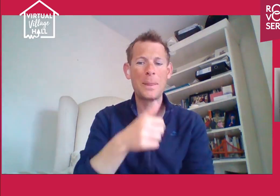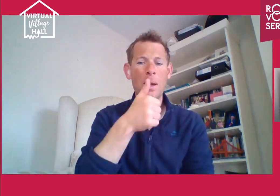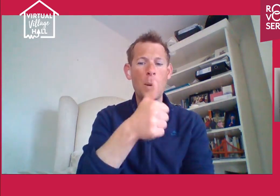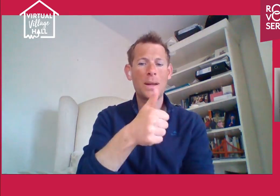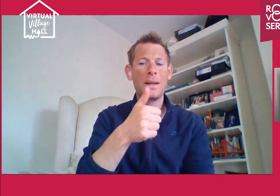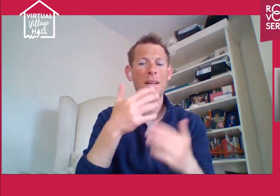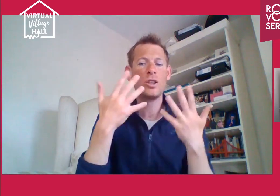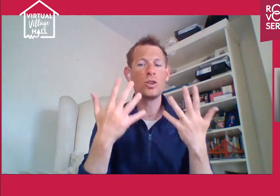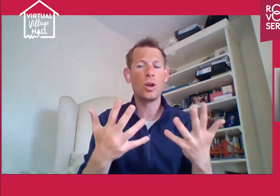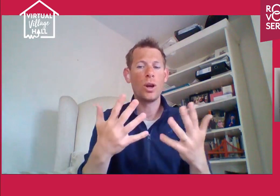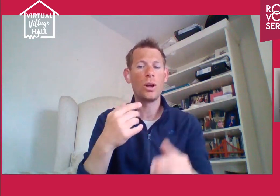Yeah.